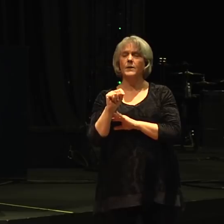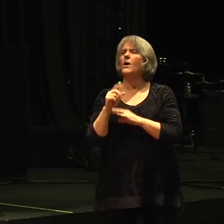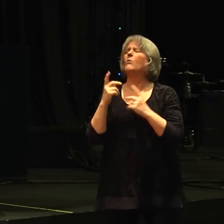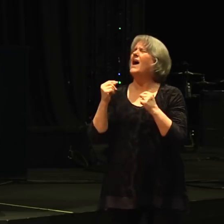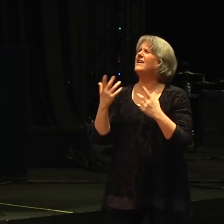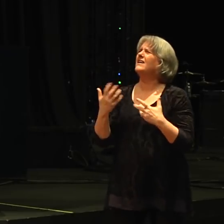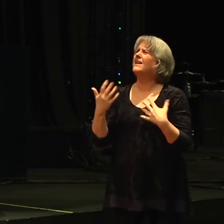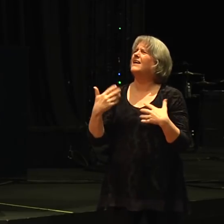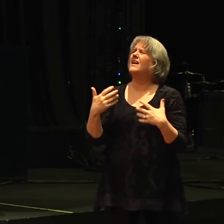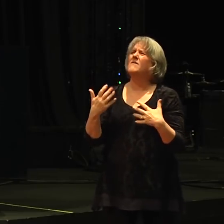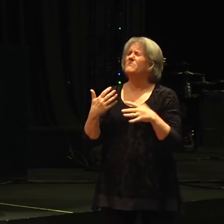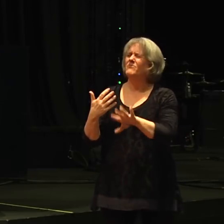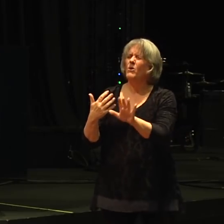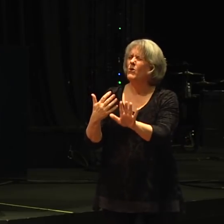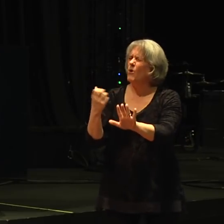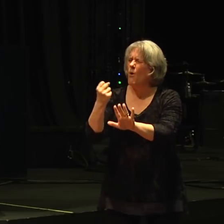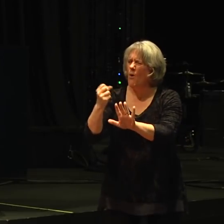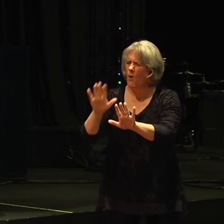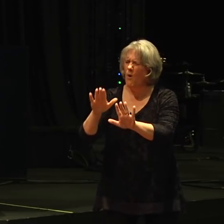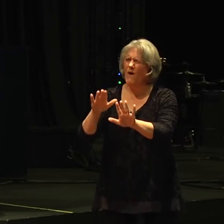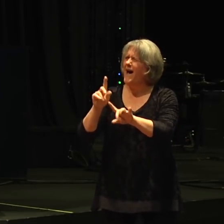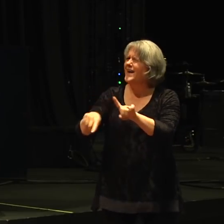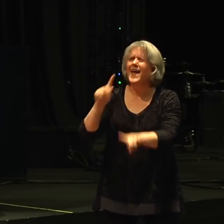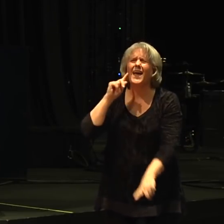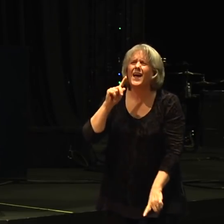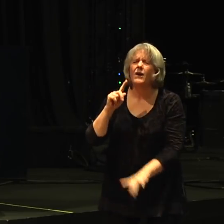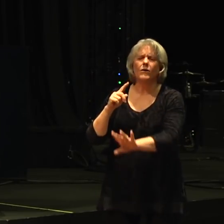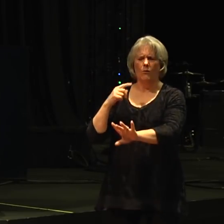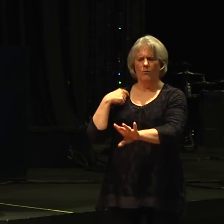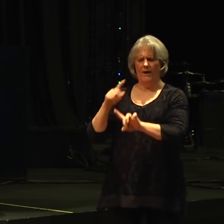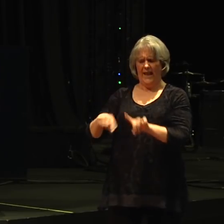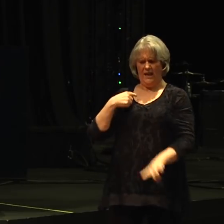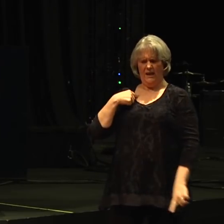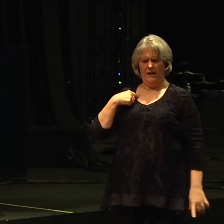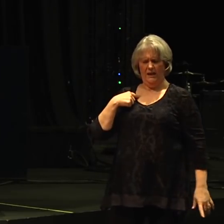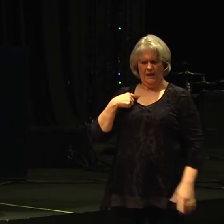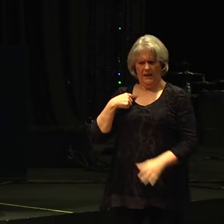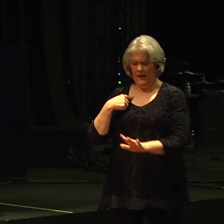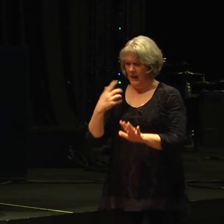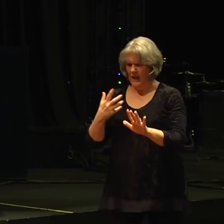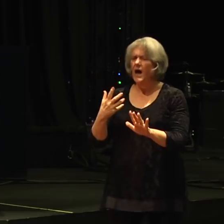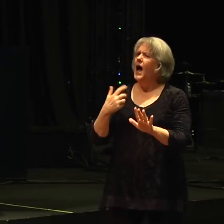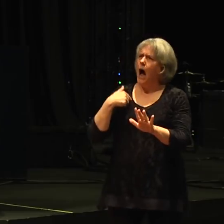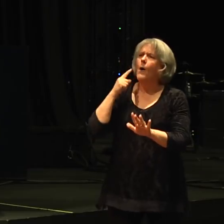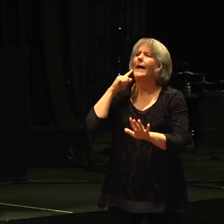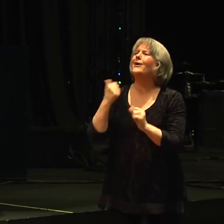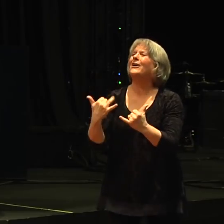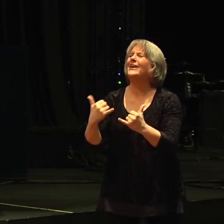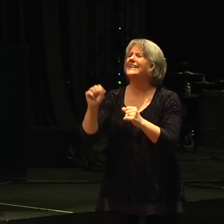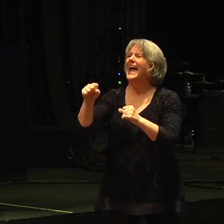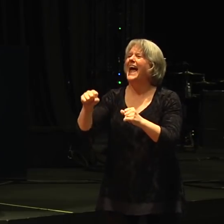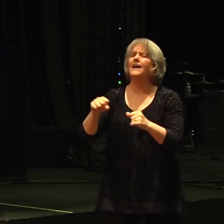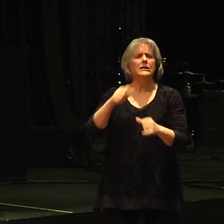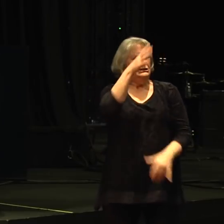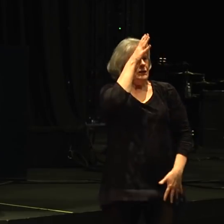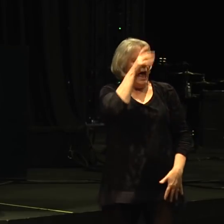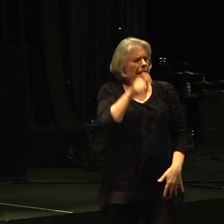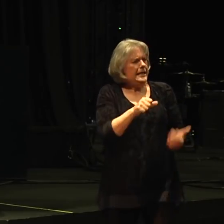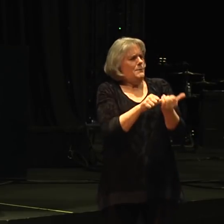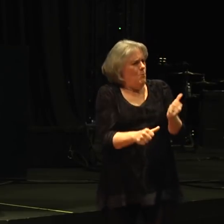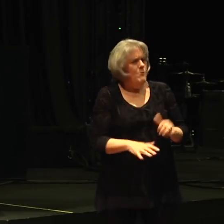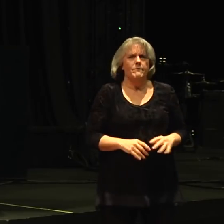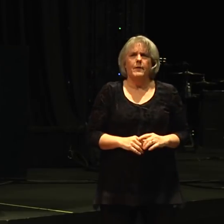No, hold on. No, you're muted. No, I'm muted. Yeah, I can hear you now. Yeah, I can hear you. Daddy, I have